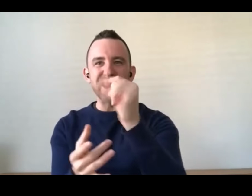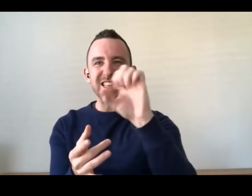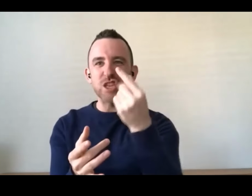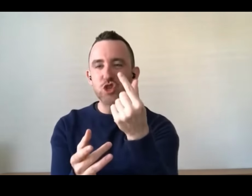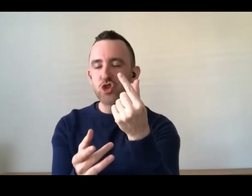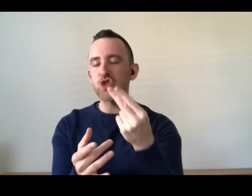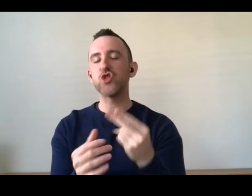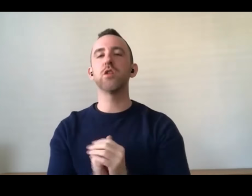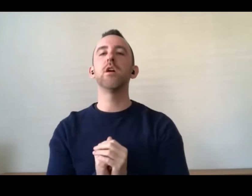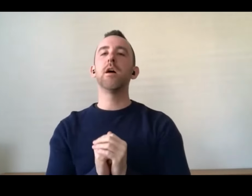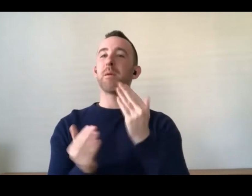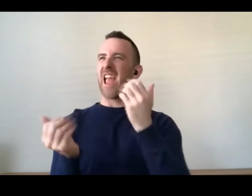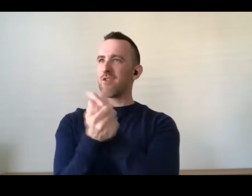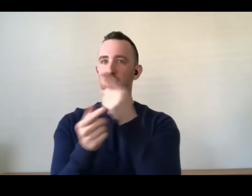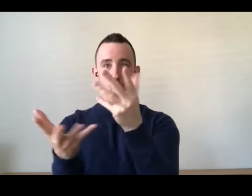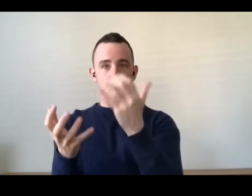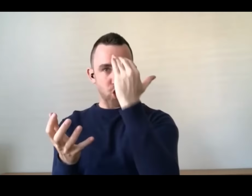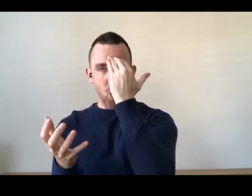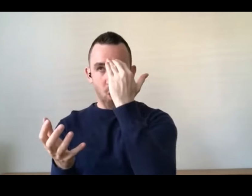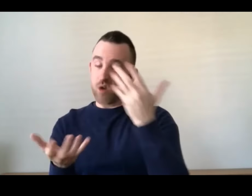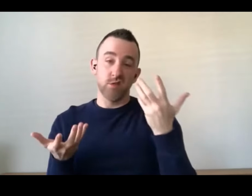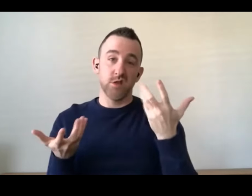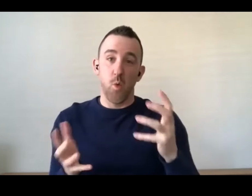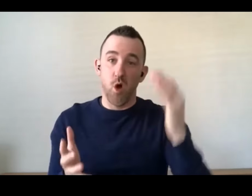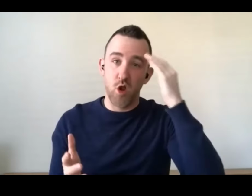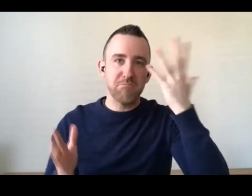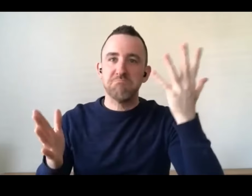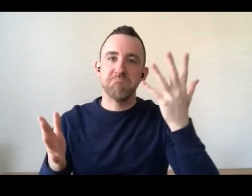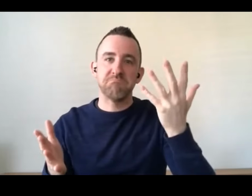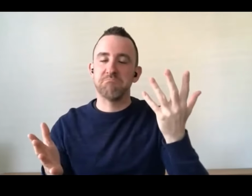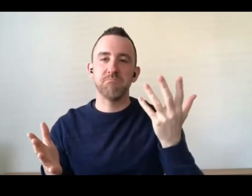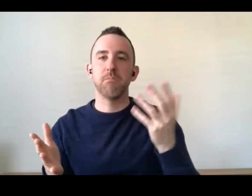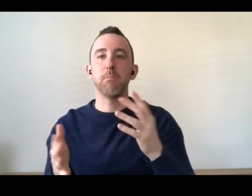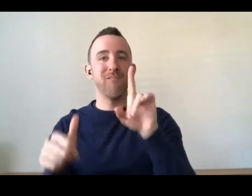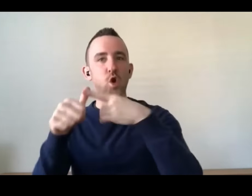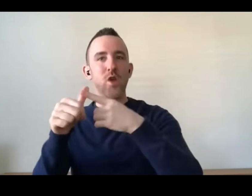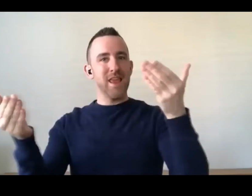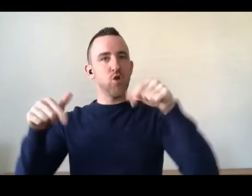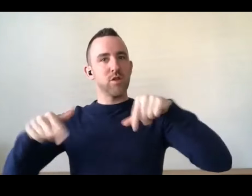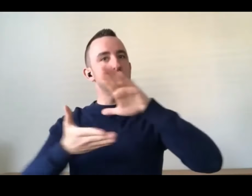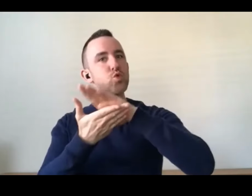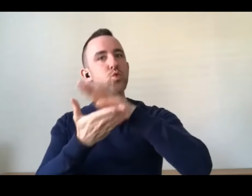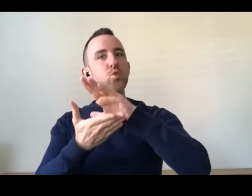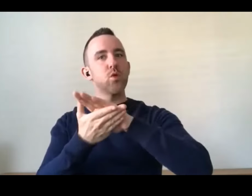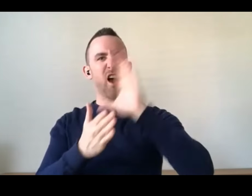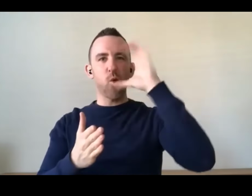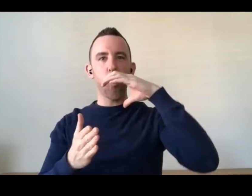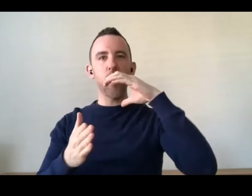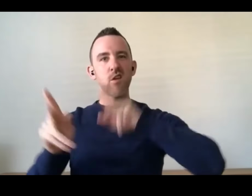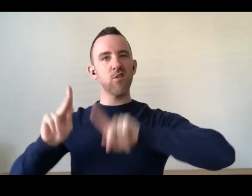wanted to know or didn't want to know, stuff like that. Just first off the bat, here at the School of Weirdos